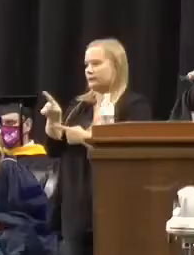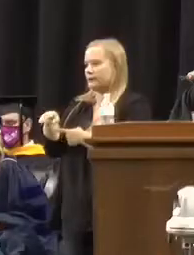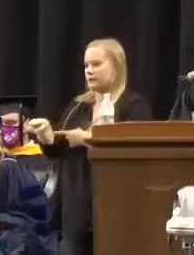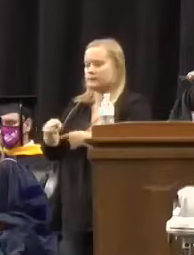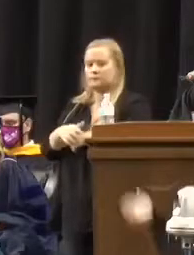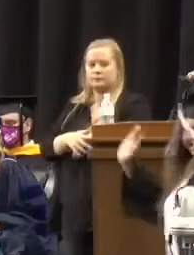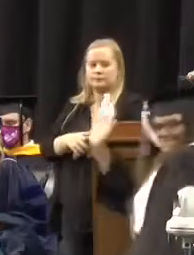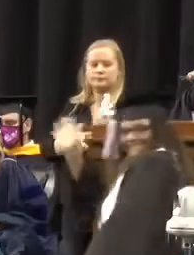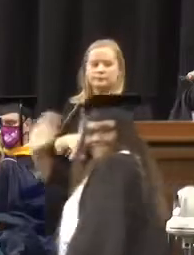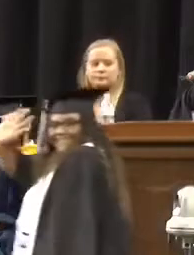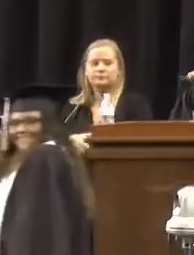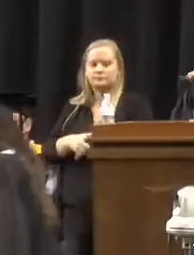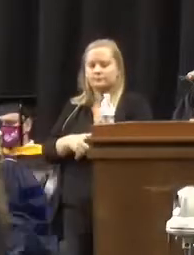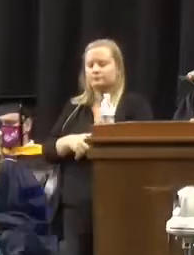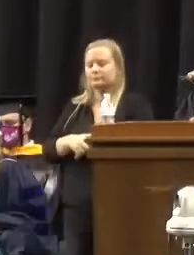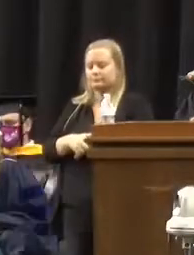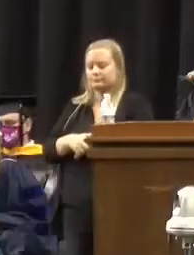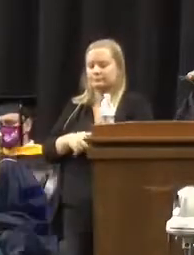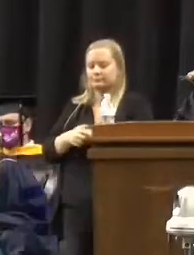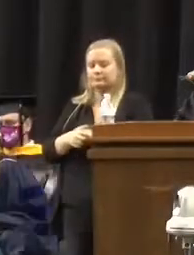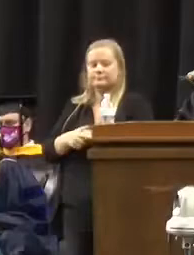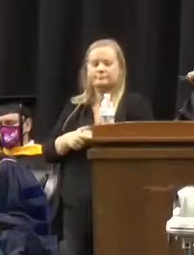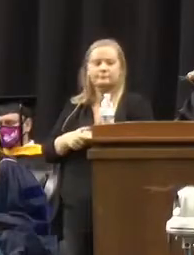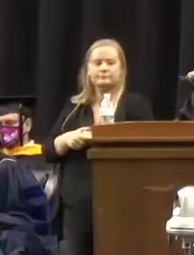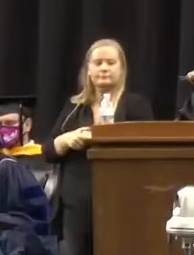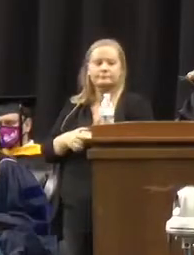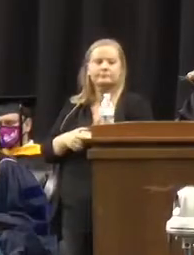Mariah Lisette Diaz.